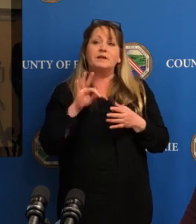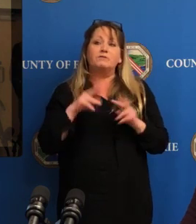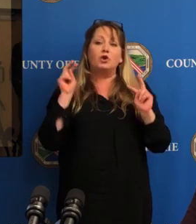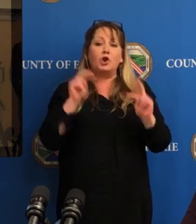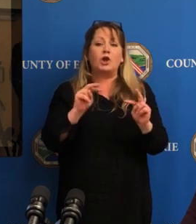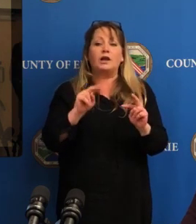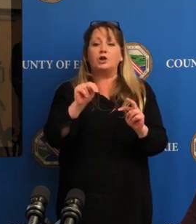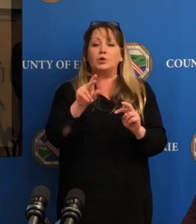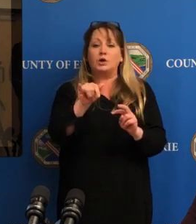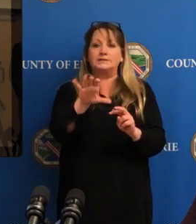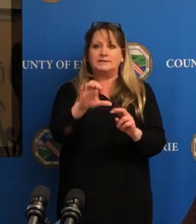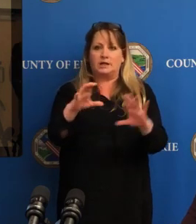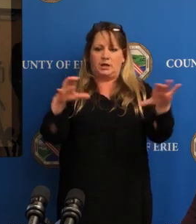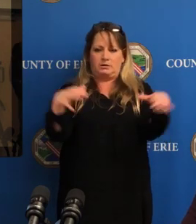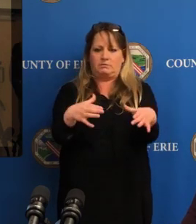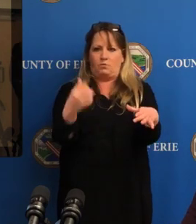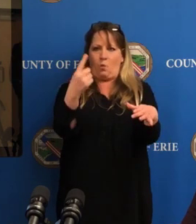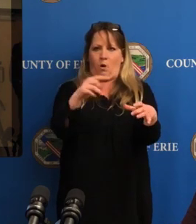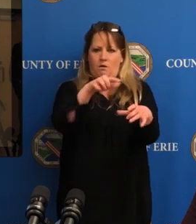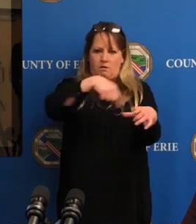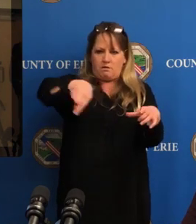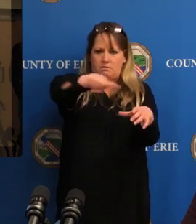if you're looking at New York City as